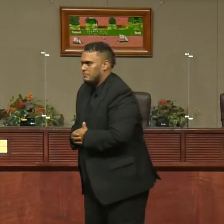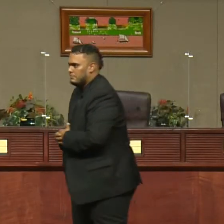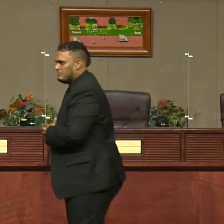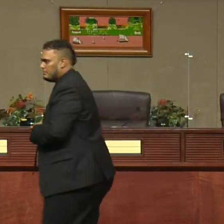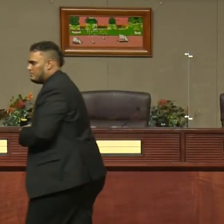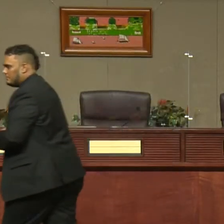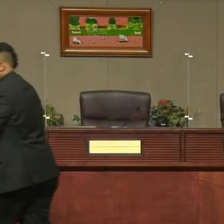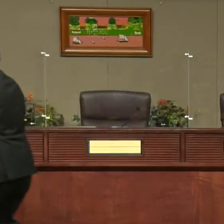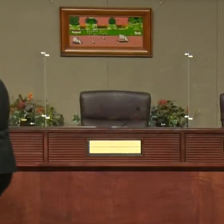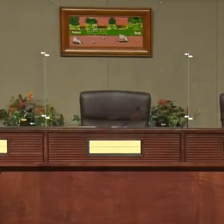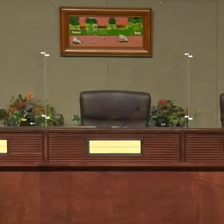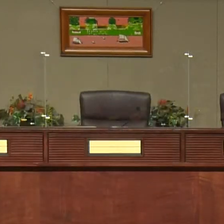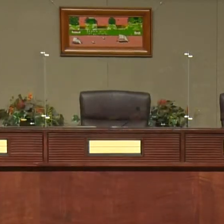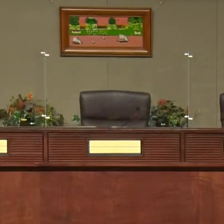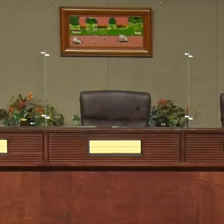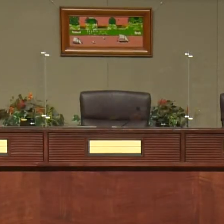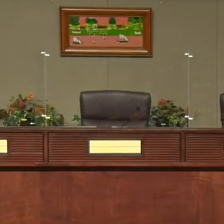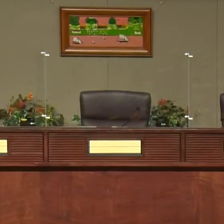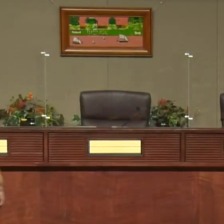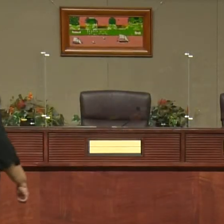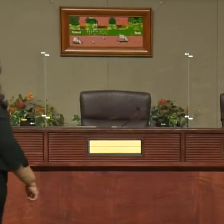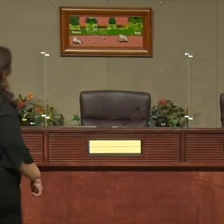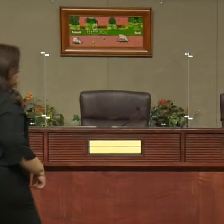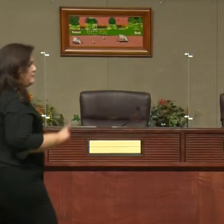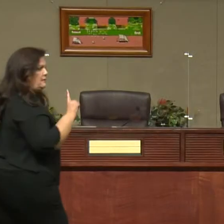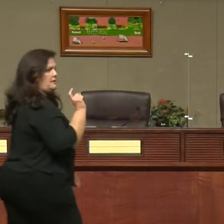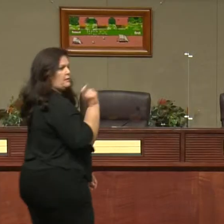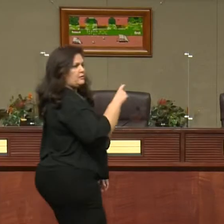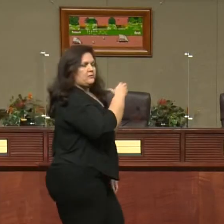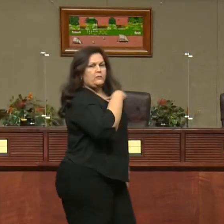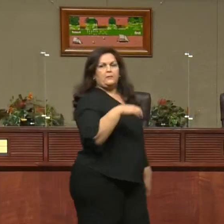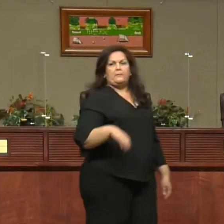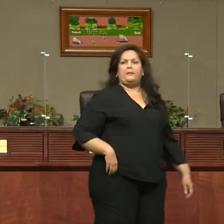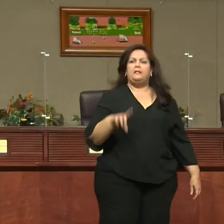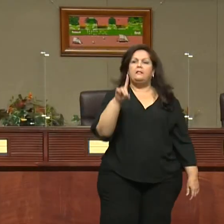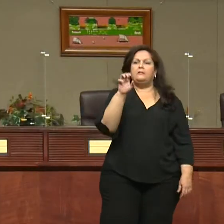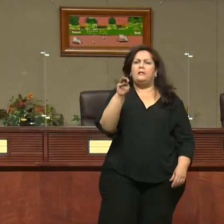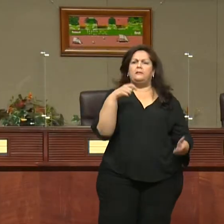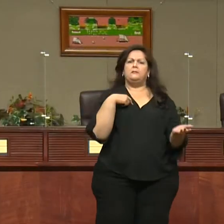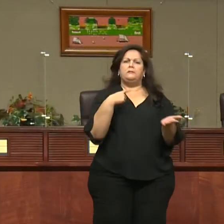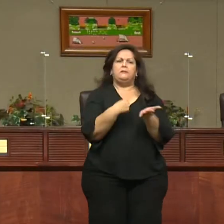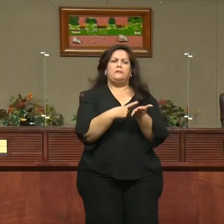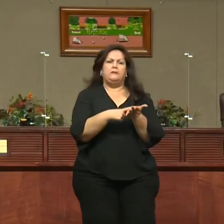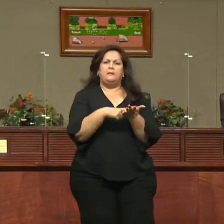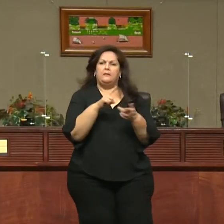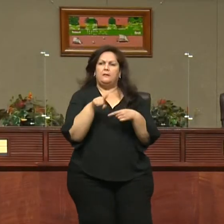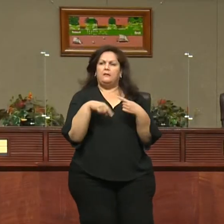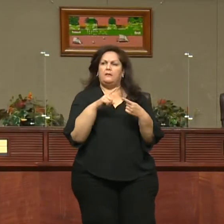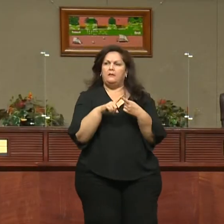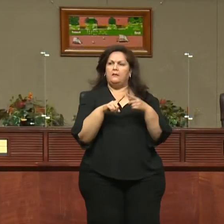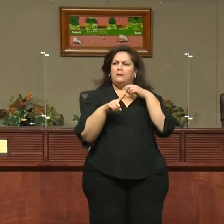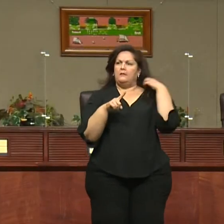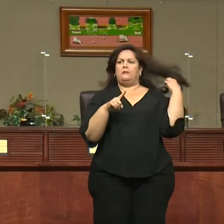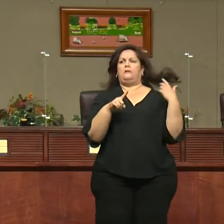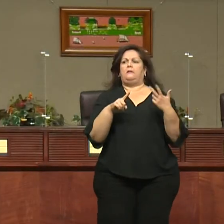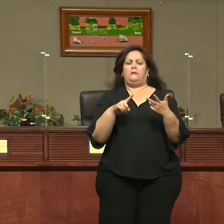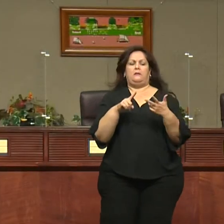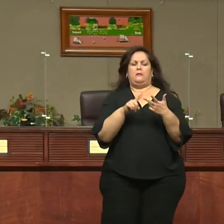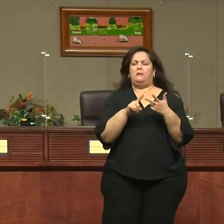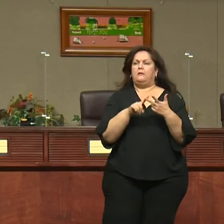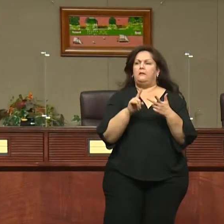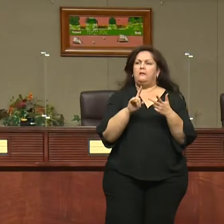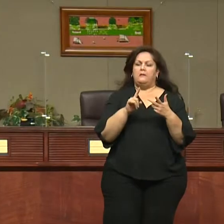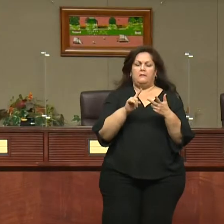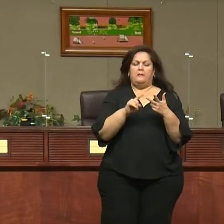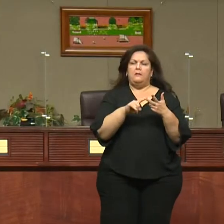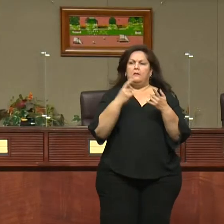Kelsey Thord with West 2 News. This question's for Mayor Demings. You talked about lifting the mandates for this phase